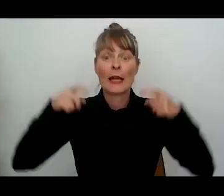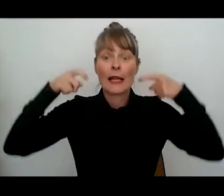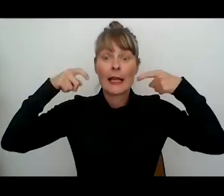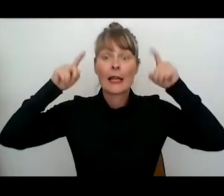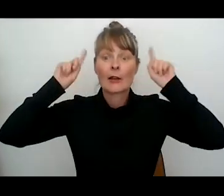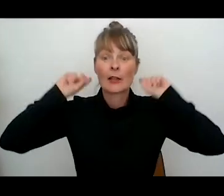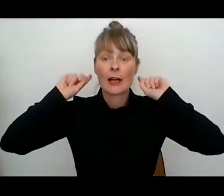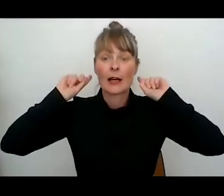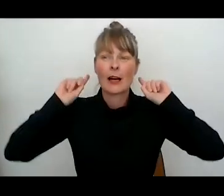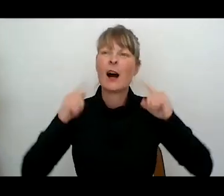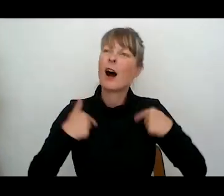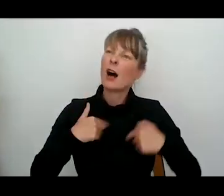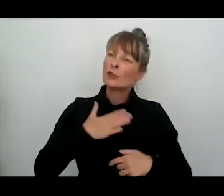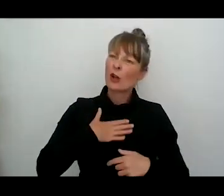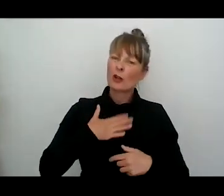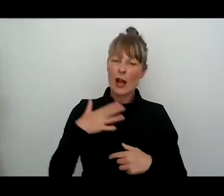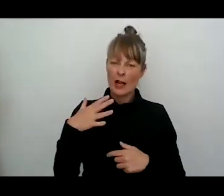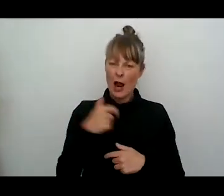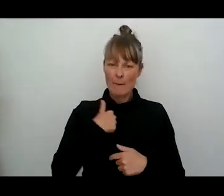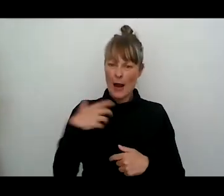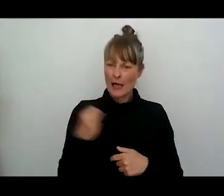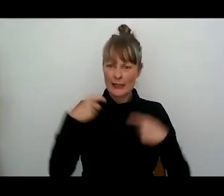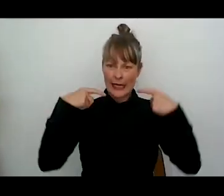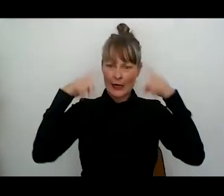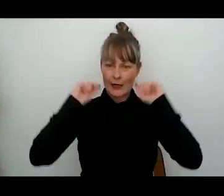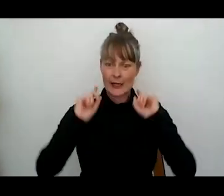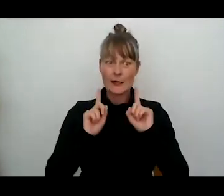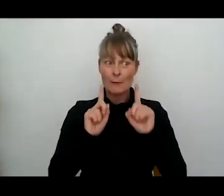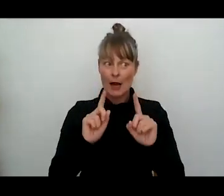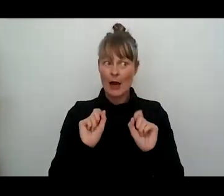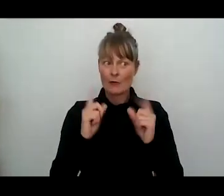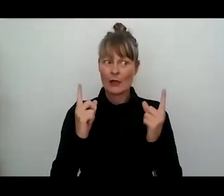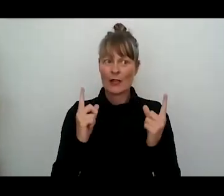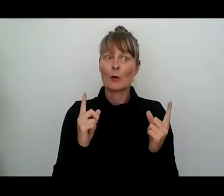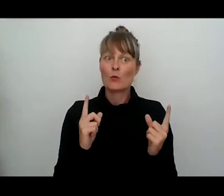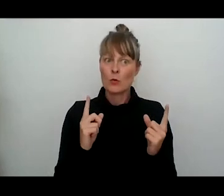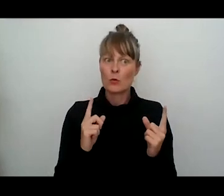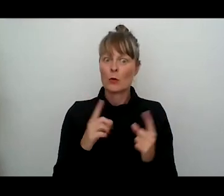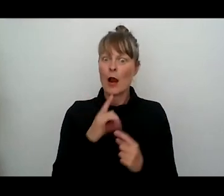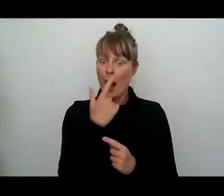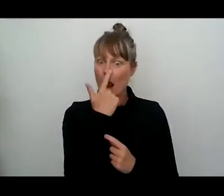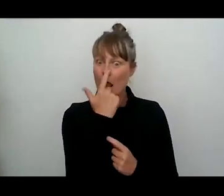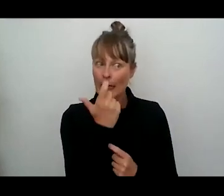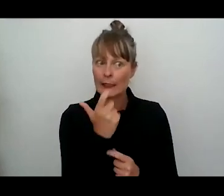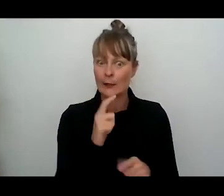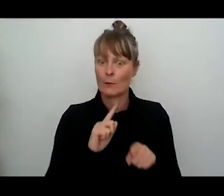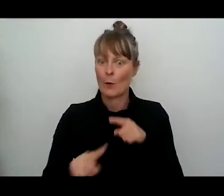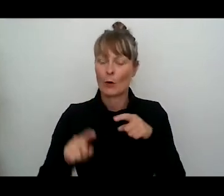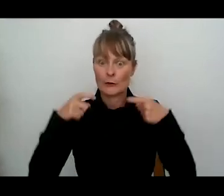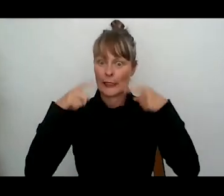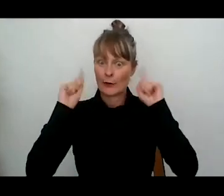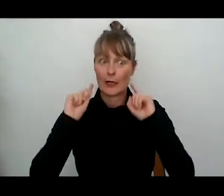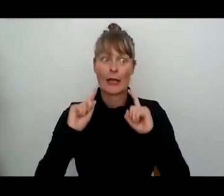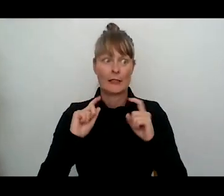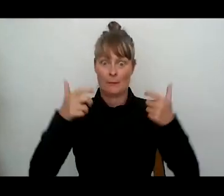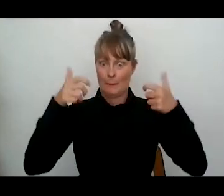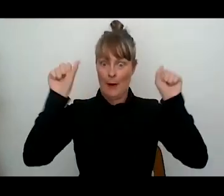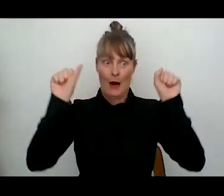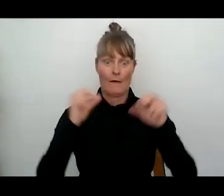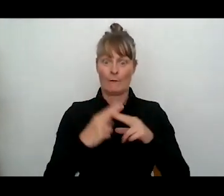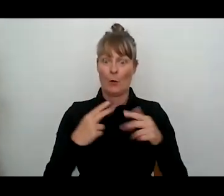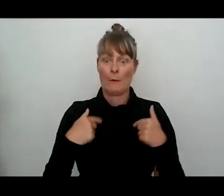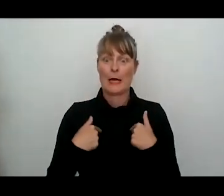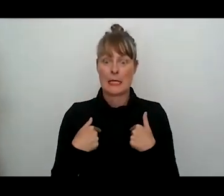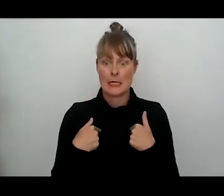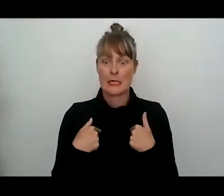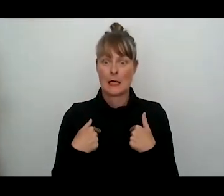hearing aids, but it's good enough that most things work. And because they're similar, I get decent performance in background